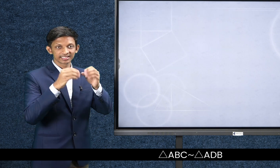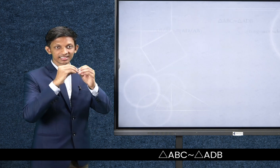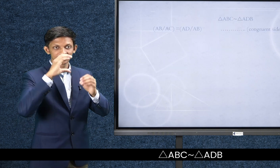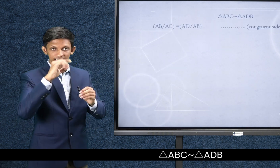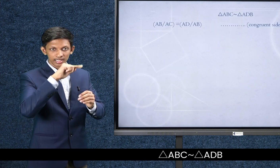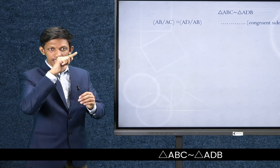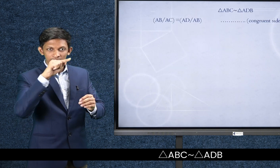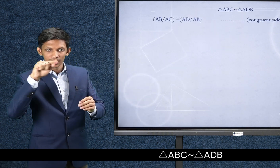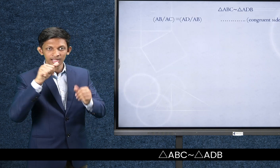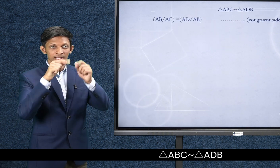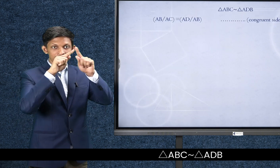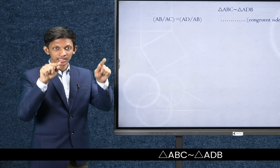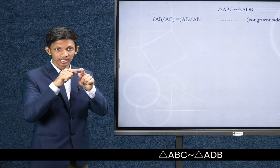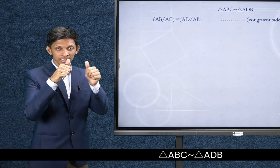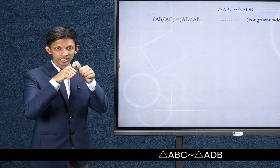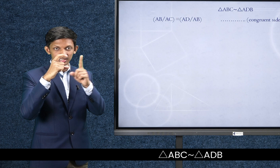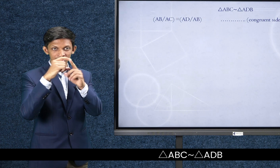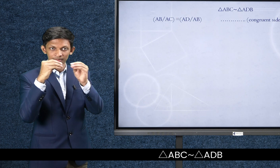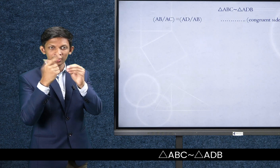Triangle ABC similar to triangle ADB.